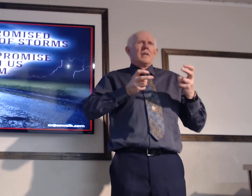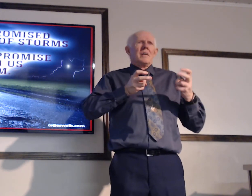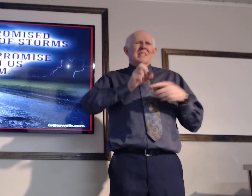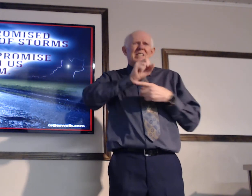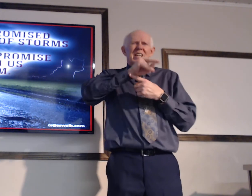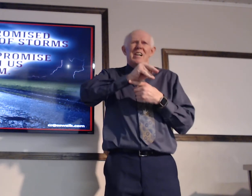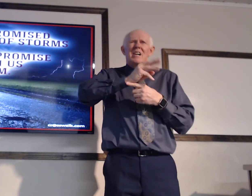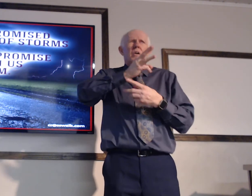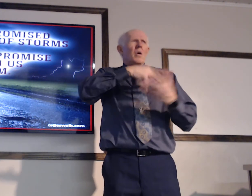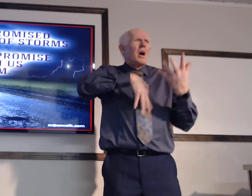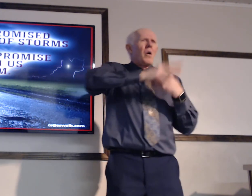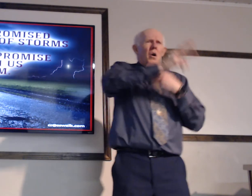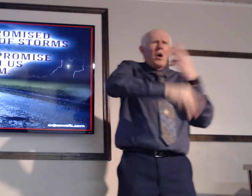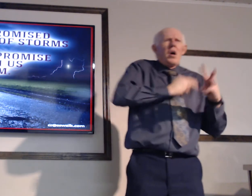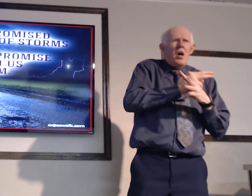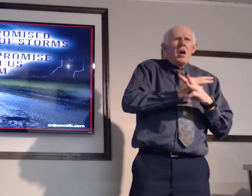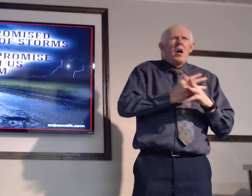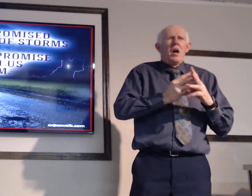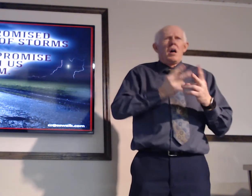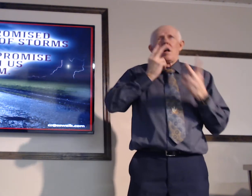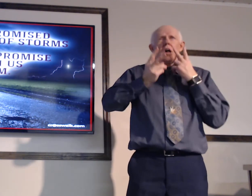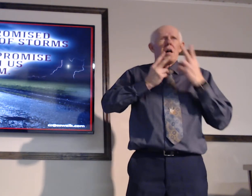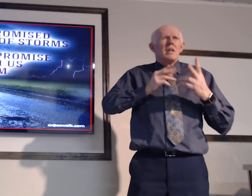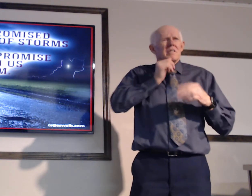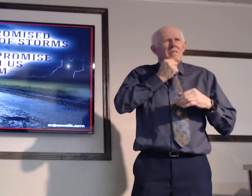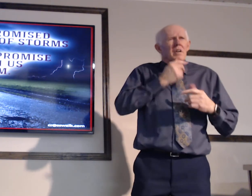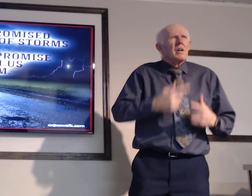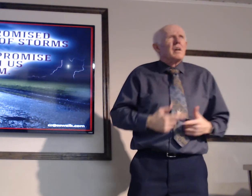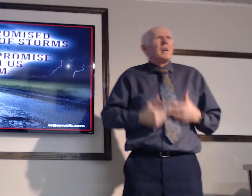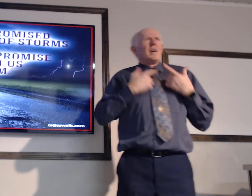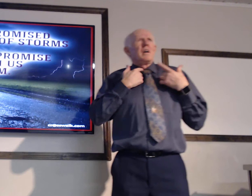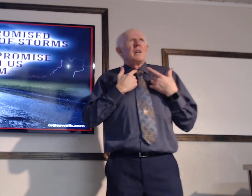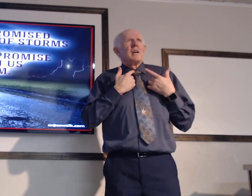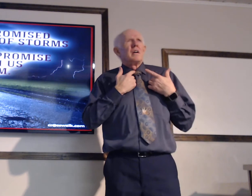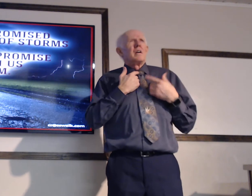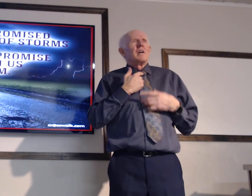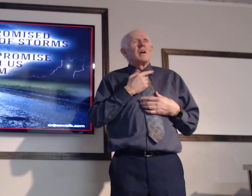lives. Sin, things in the world that we see, suffering in life.